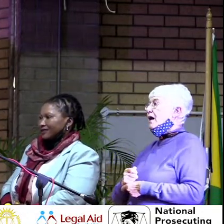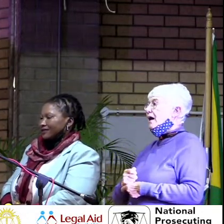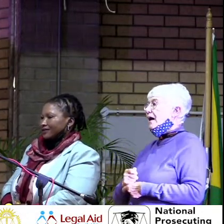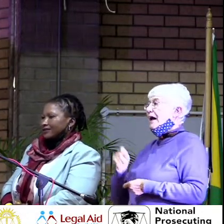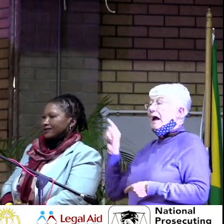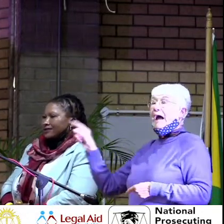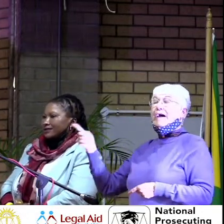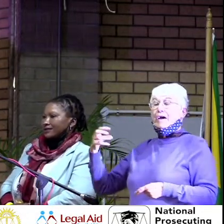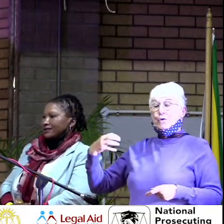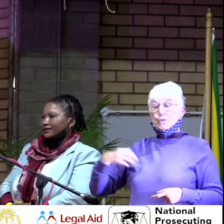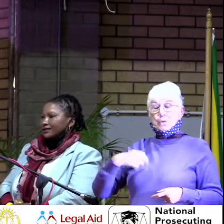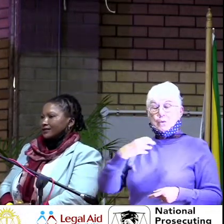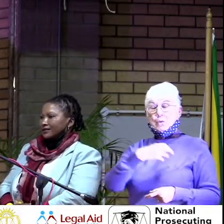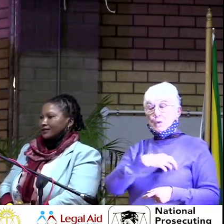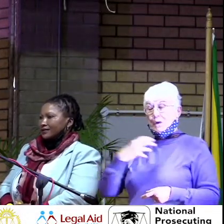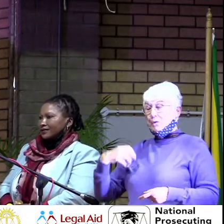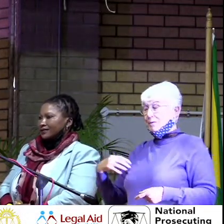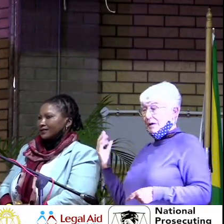women